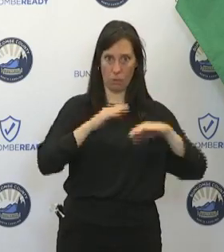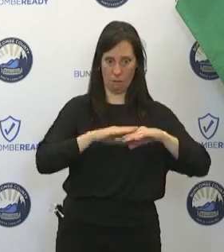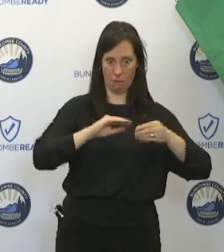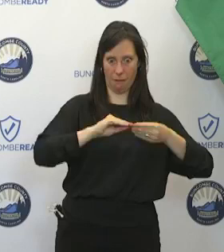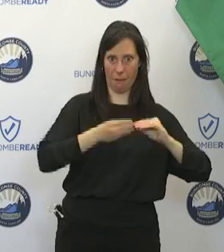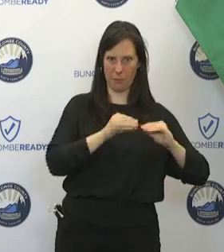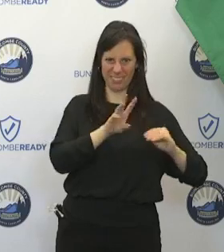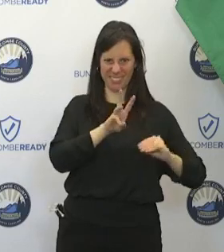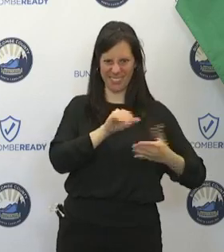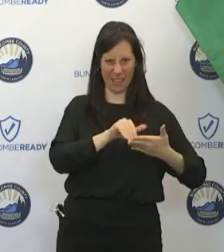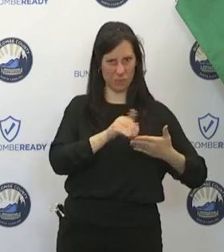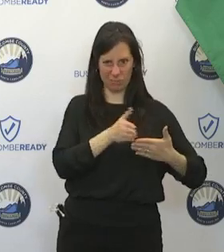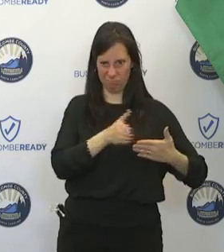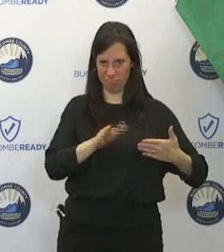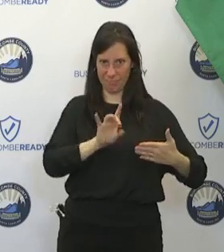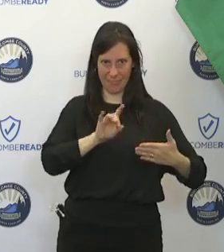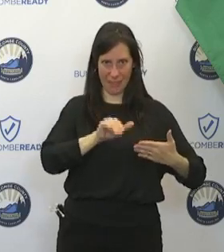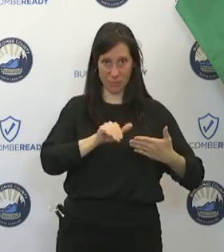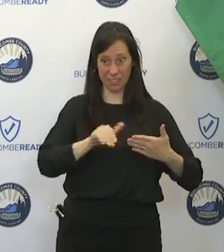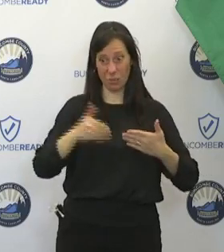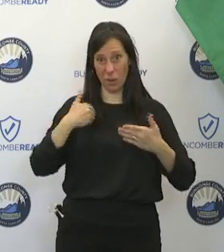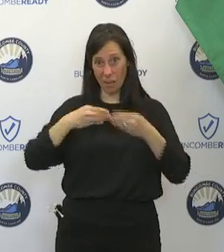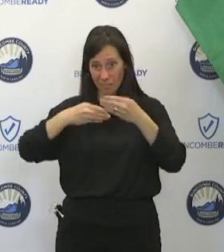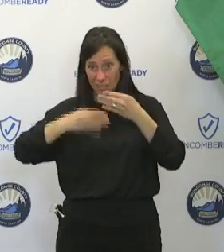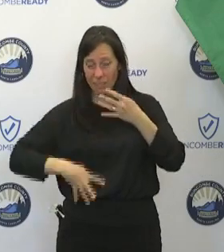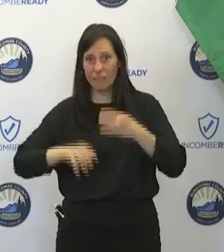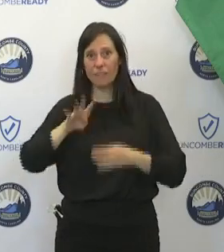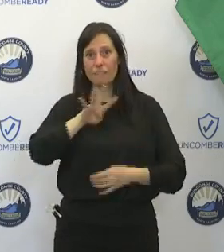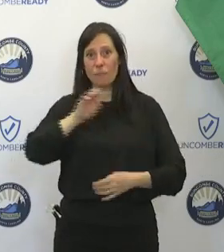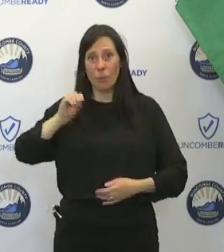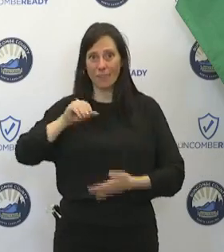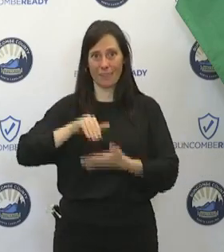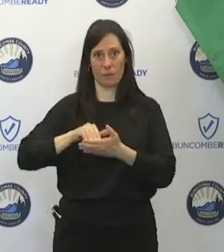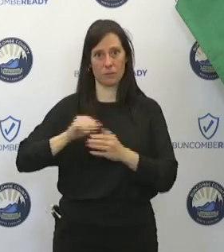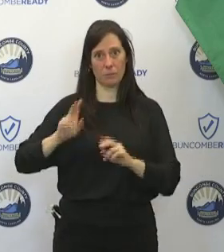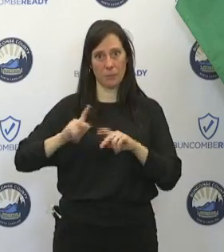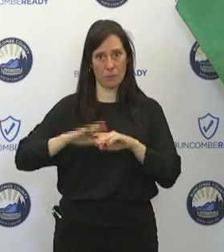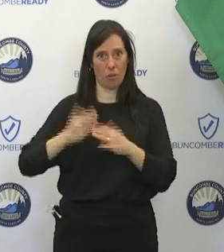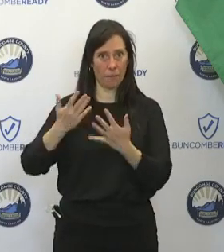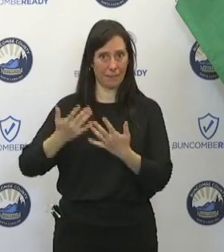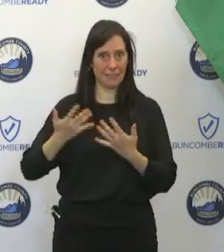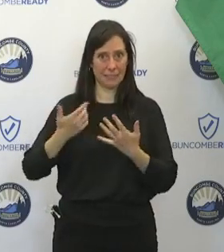scheduling about 2,000 new individuals from the wait list each week.